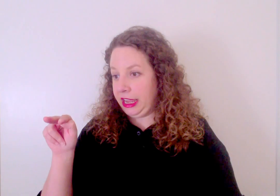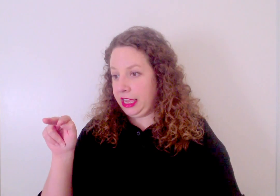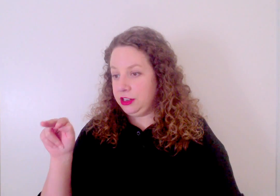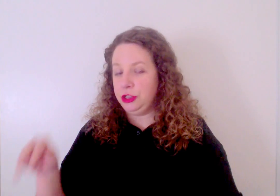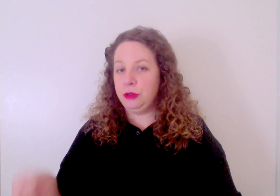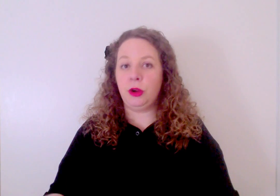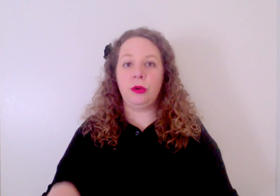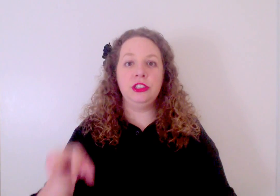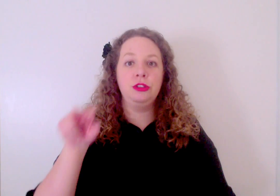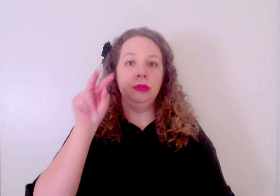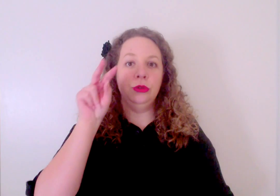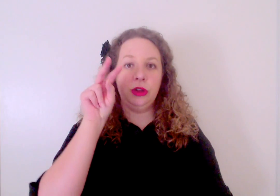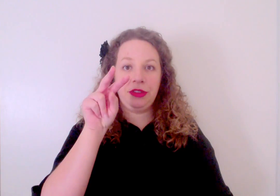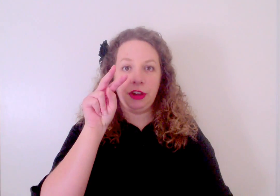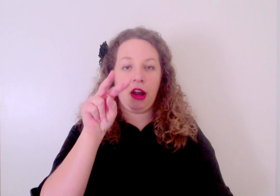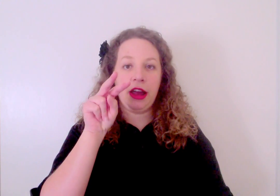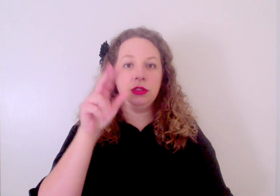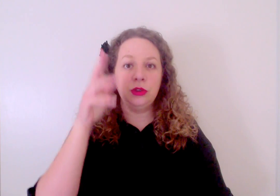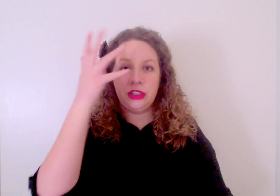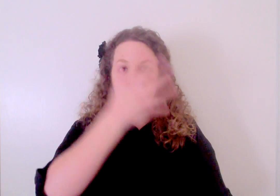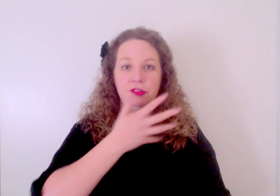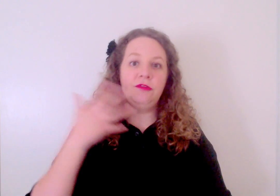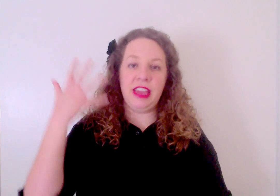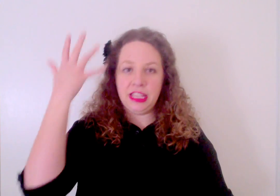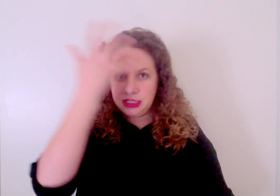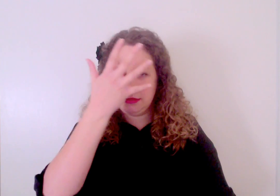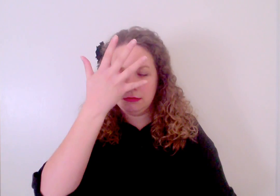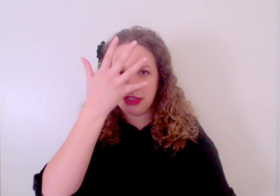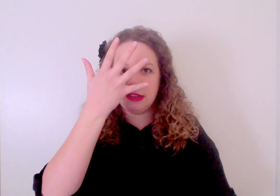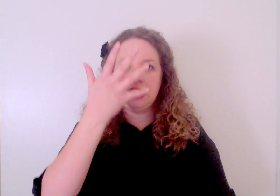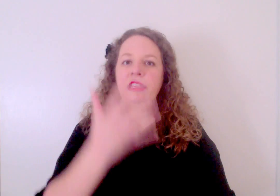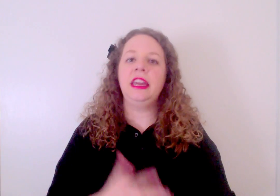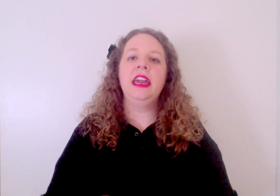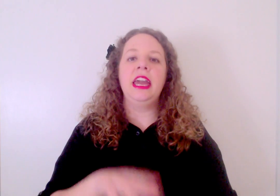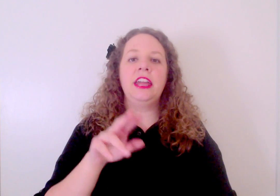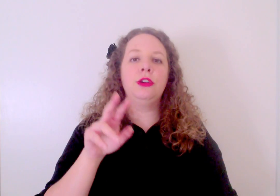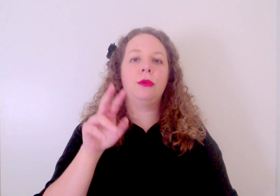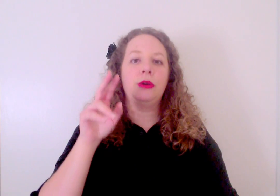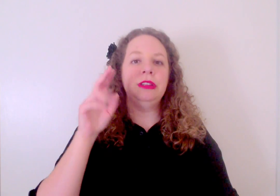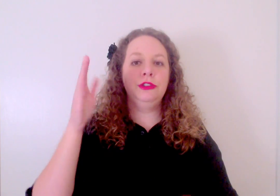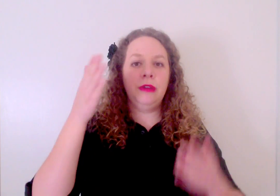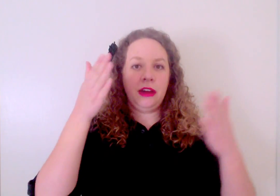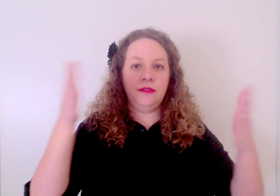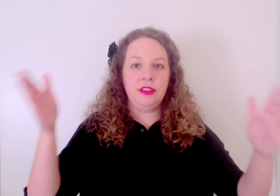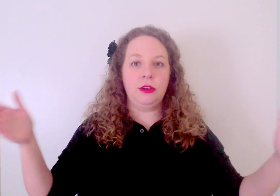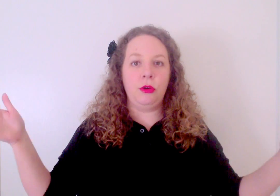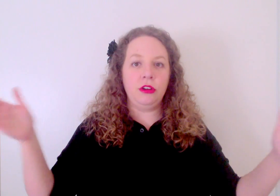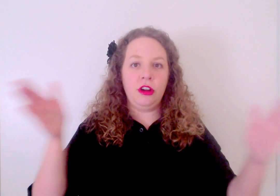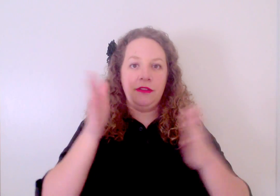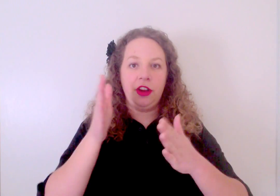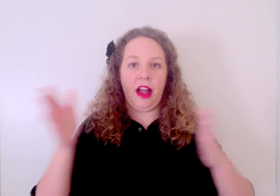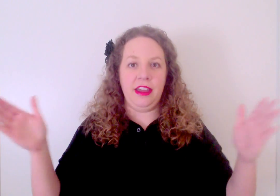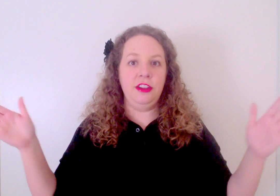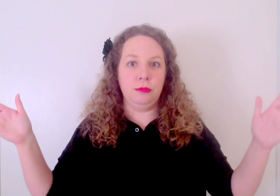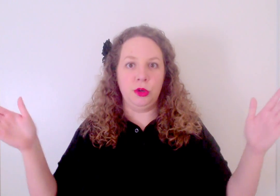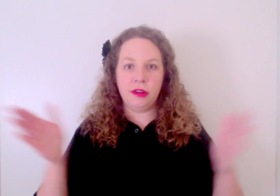hand. You are going to look at their eyes, look at their face, technically, and you are going to, out of the corner of your eye, your